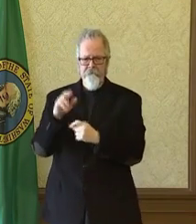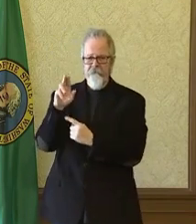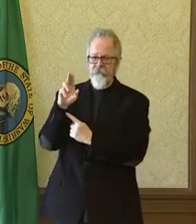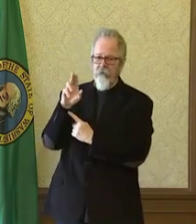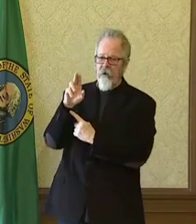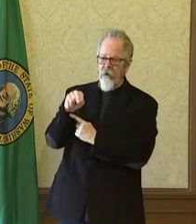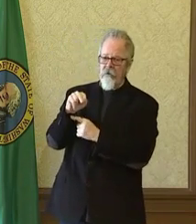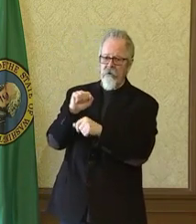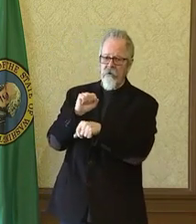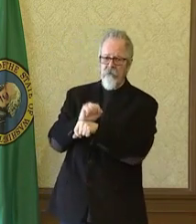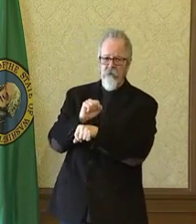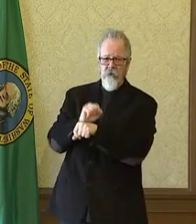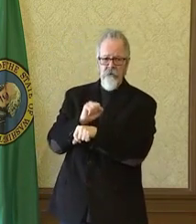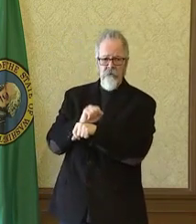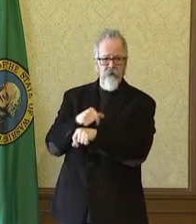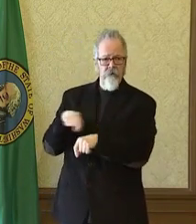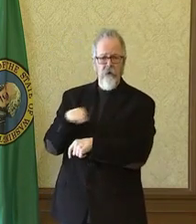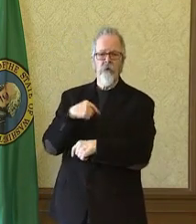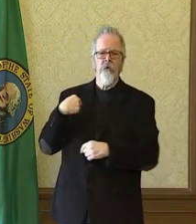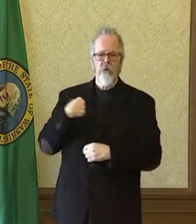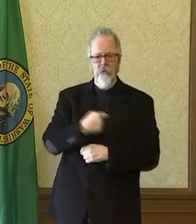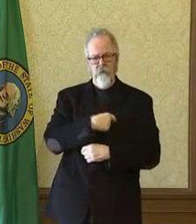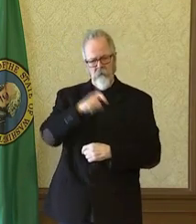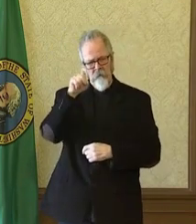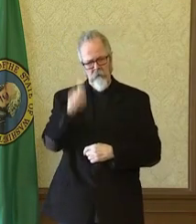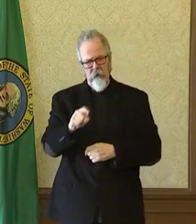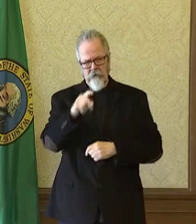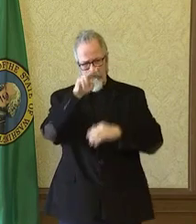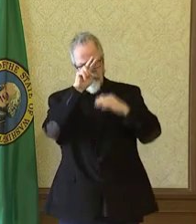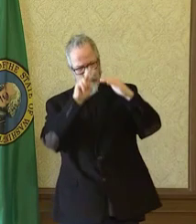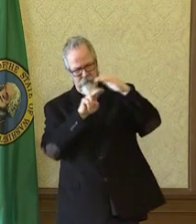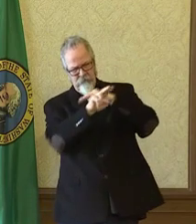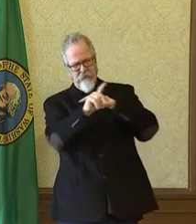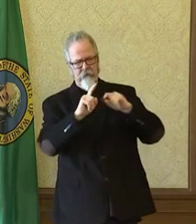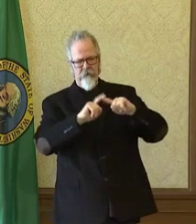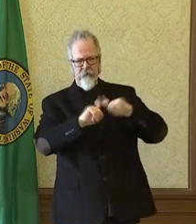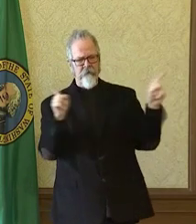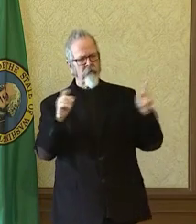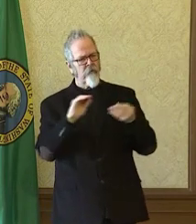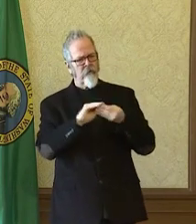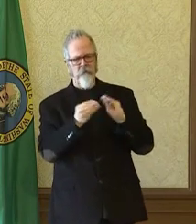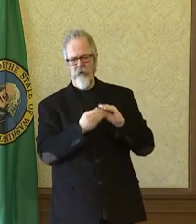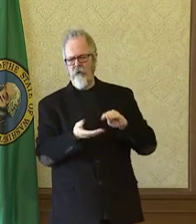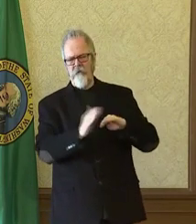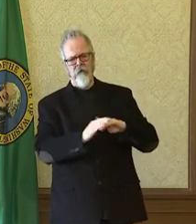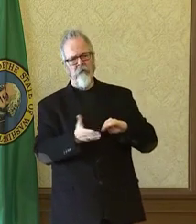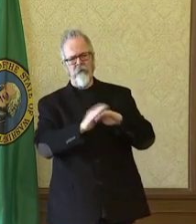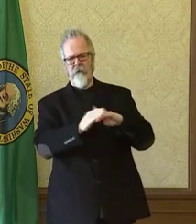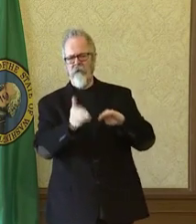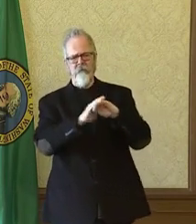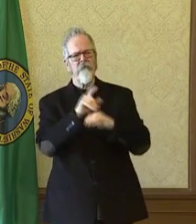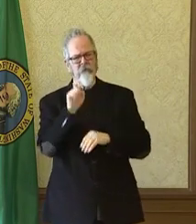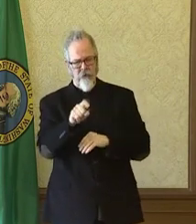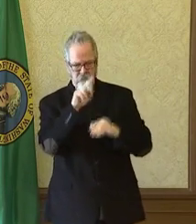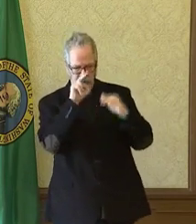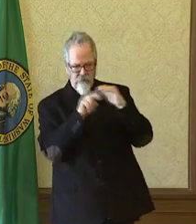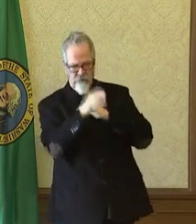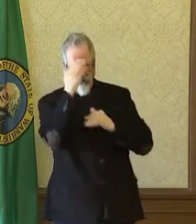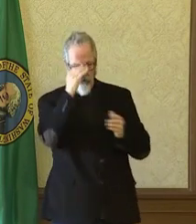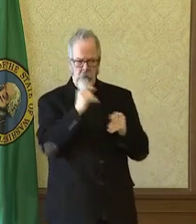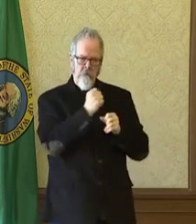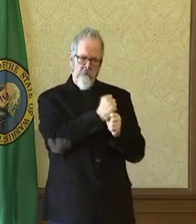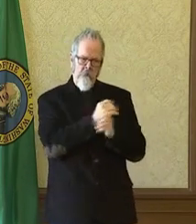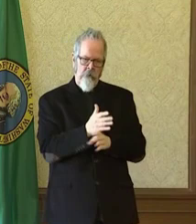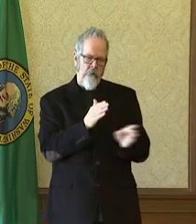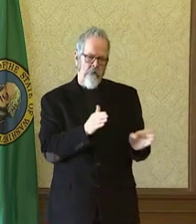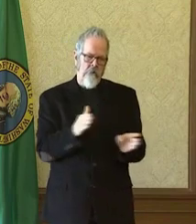is that those who are not currently eligible for unemployment insurance and who are impacted by COVID-19 will be eligible for